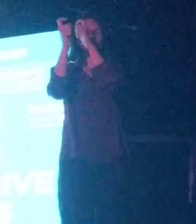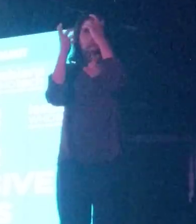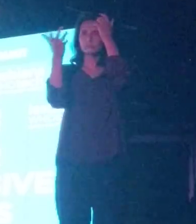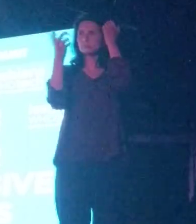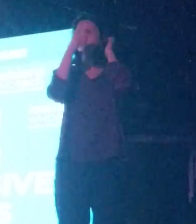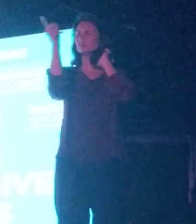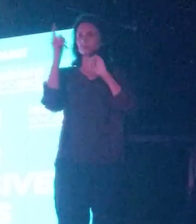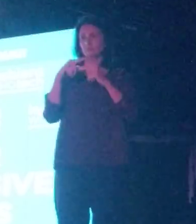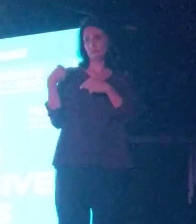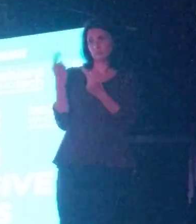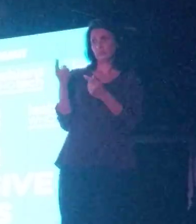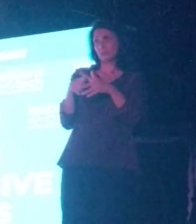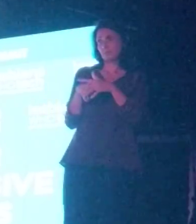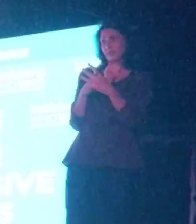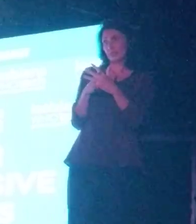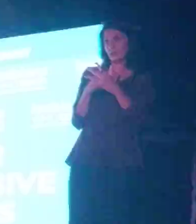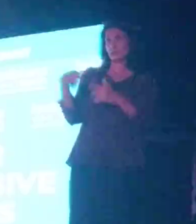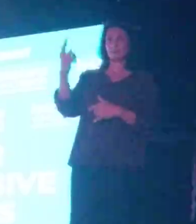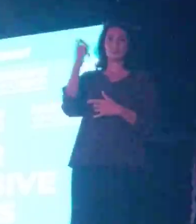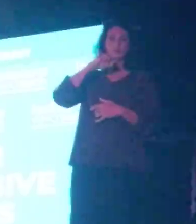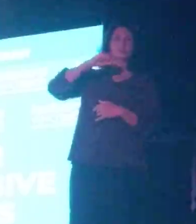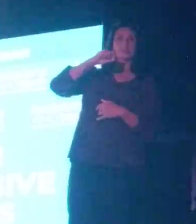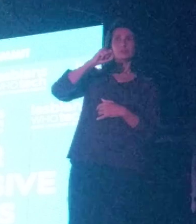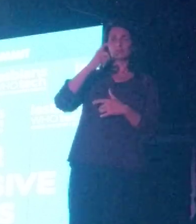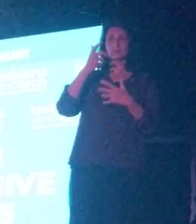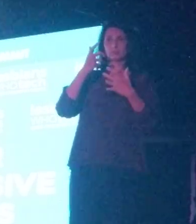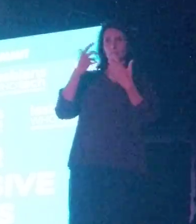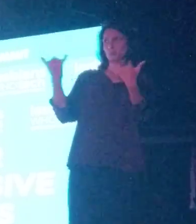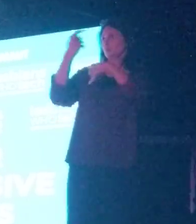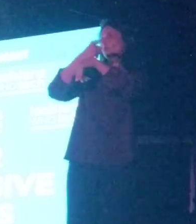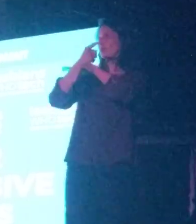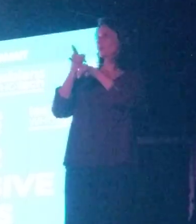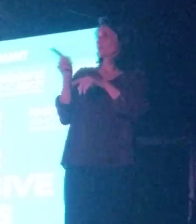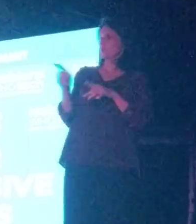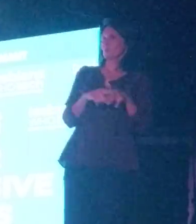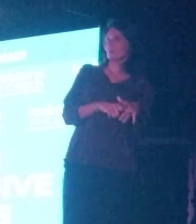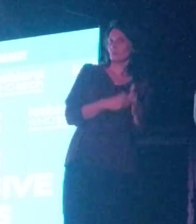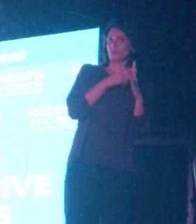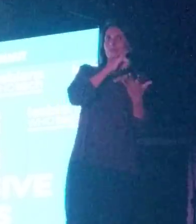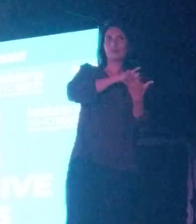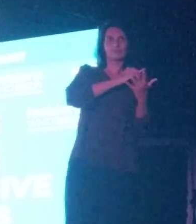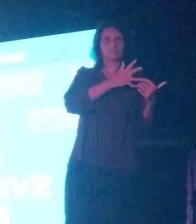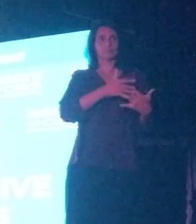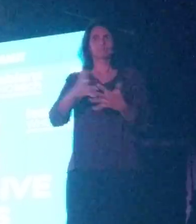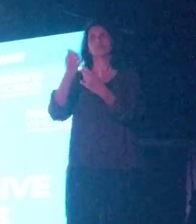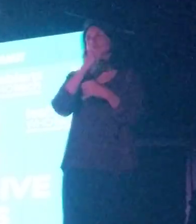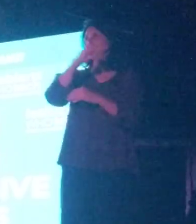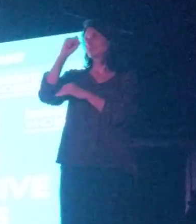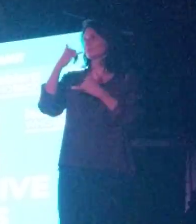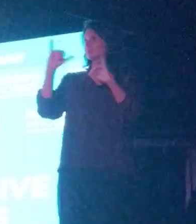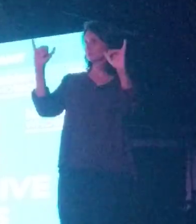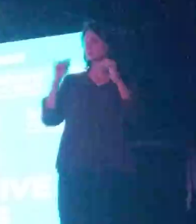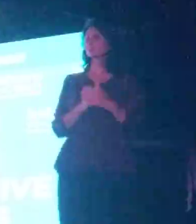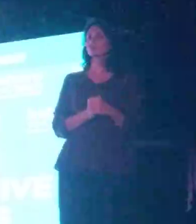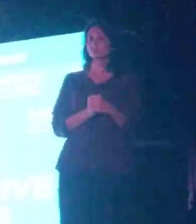really, I think, of the resistance that we're in today. How does that feel to know that what happened in the election resulted in this type